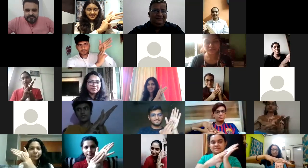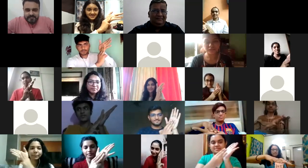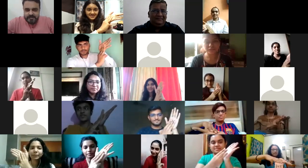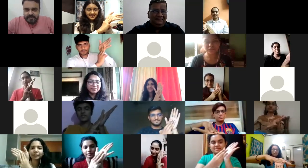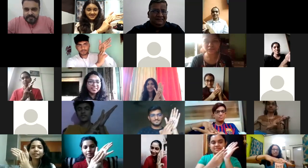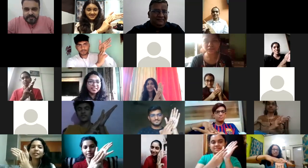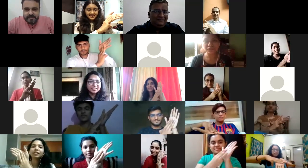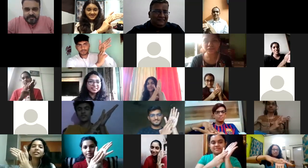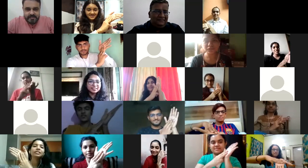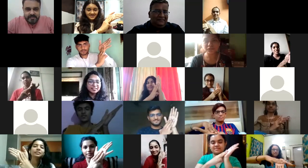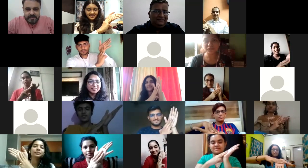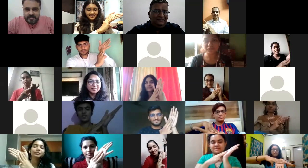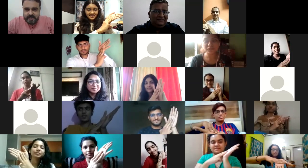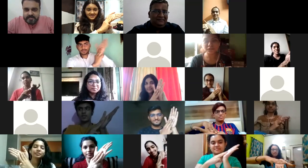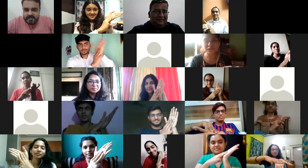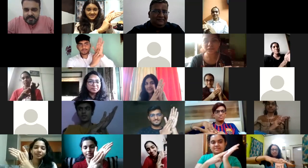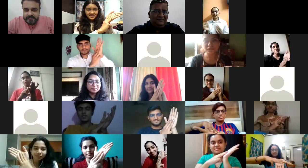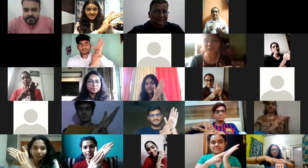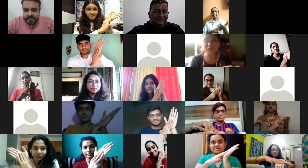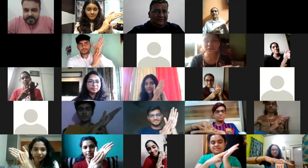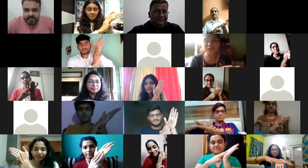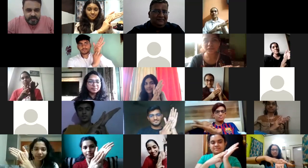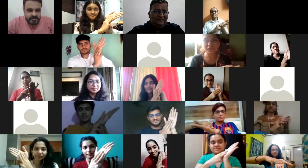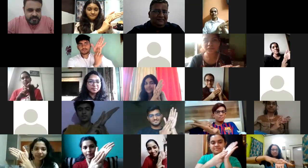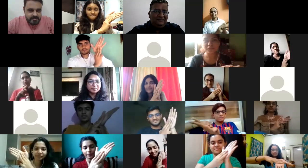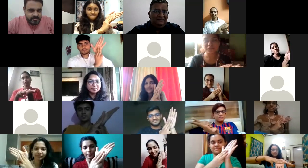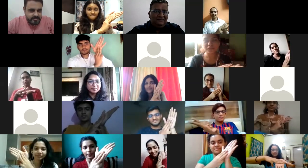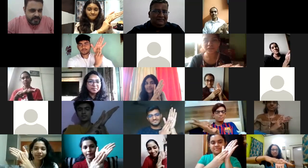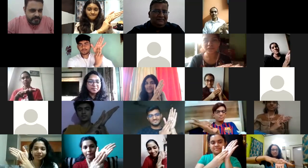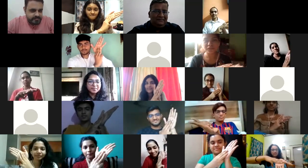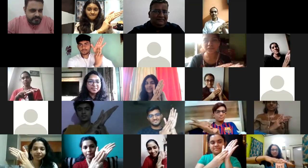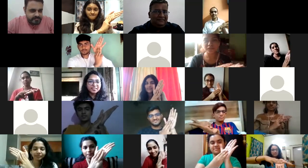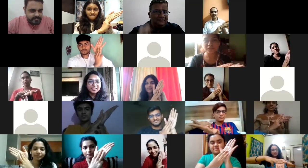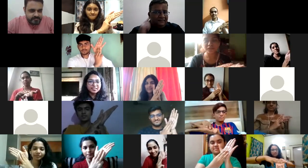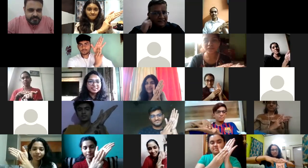Oh, can I see? Yes. M,